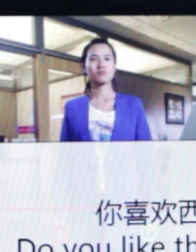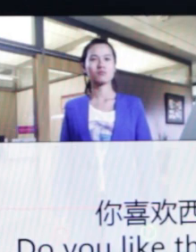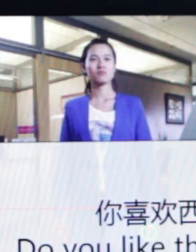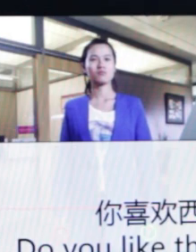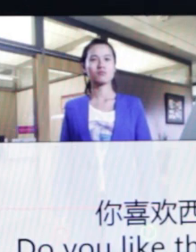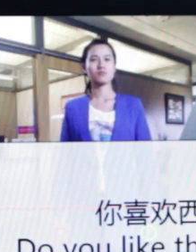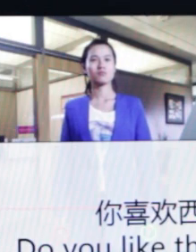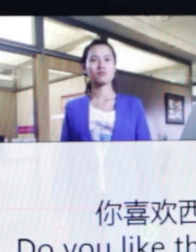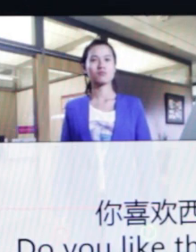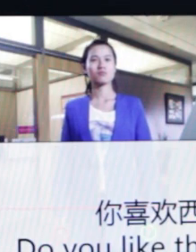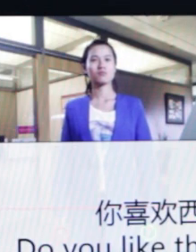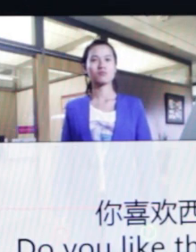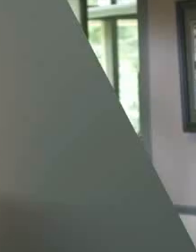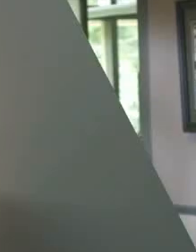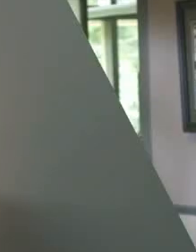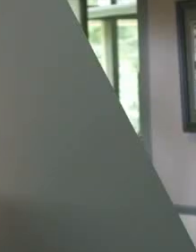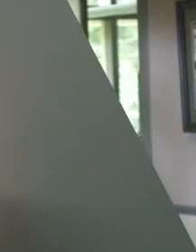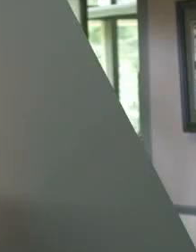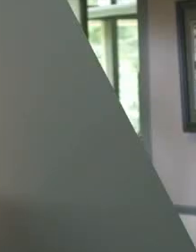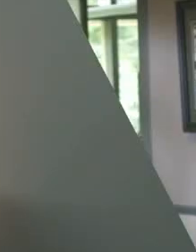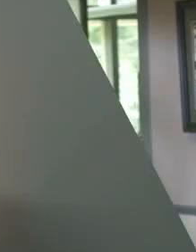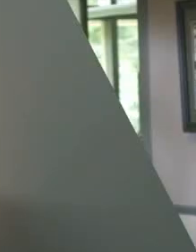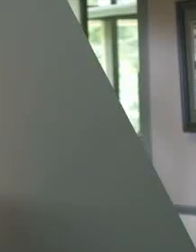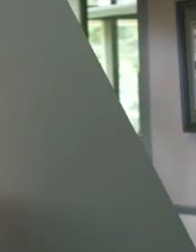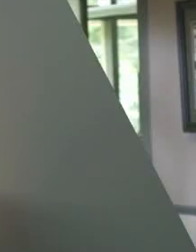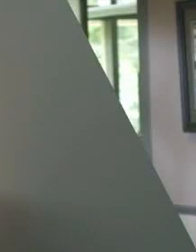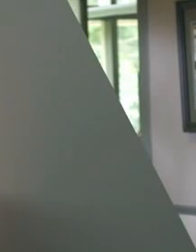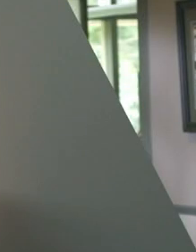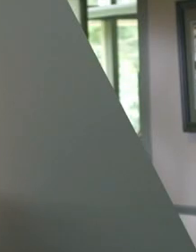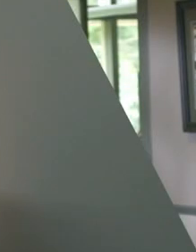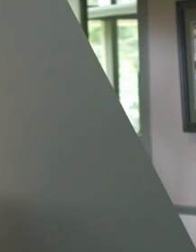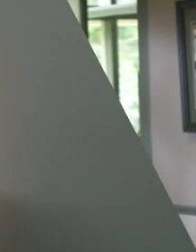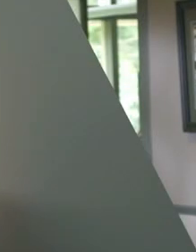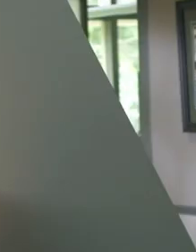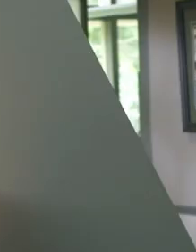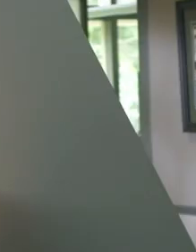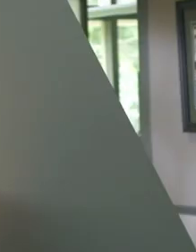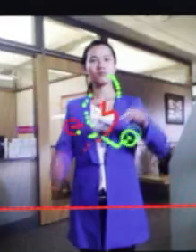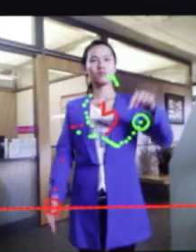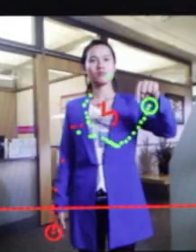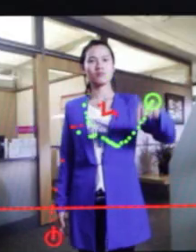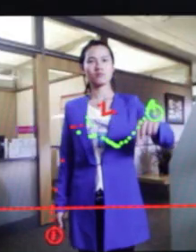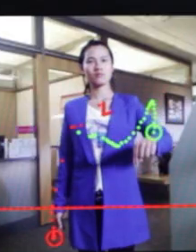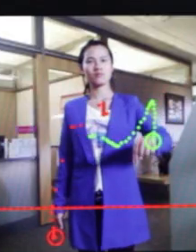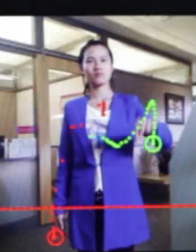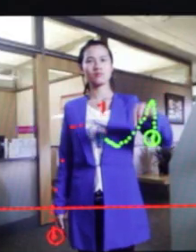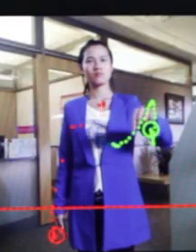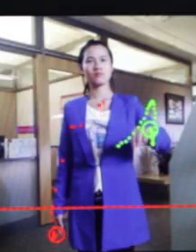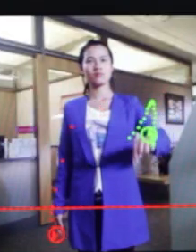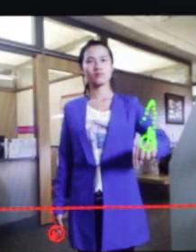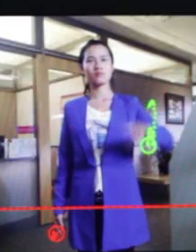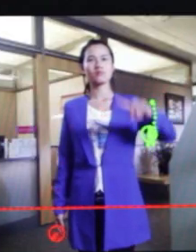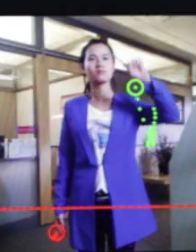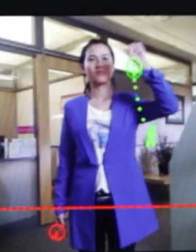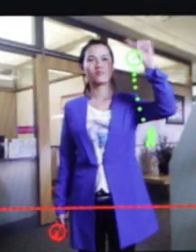You can communicate between American Sign Language and Chinese Sign Language or potentially any sign languages to any other natural language.